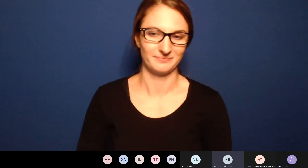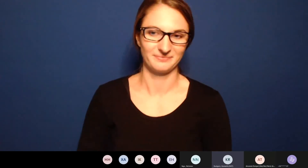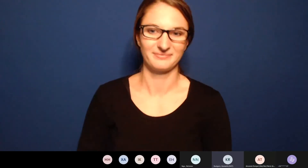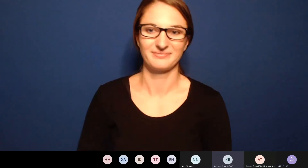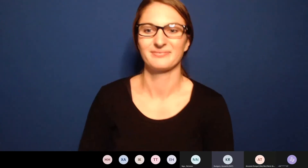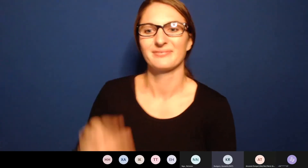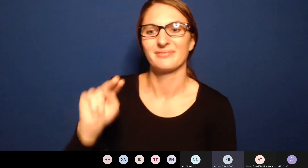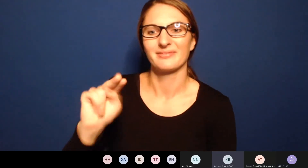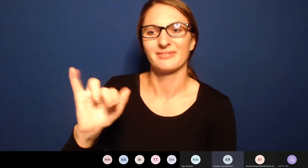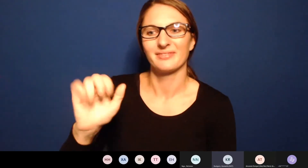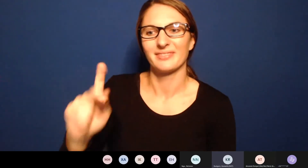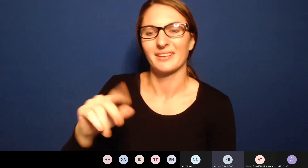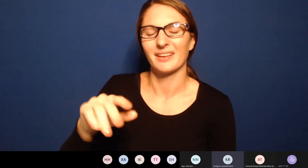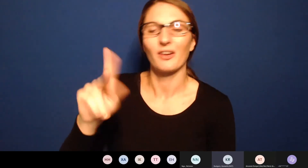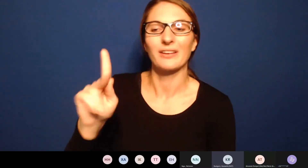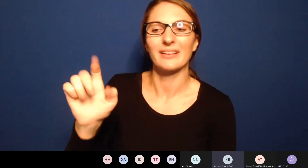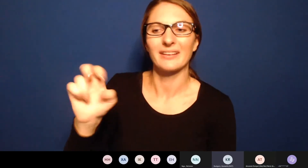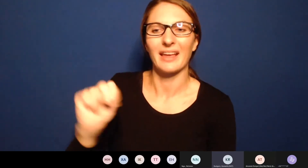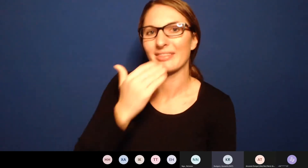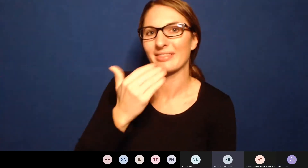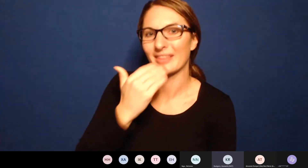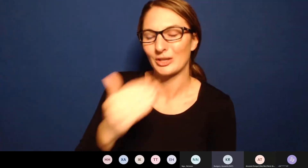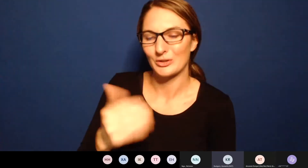Thank you, Mandy. Appreciate that.